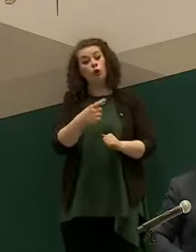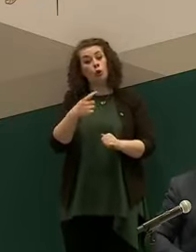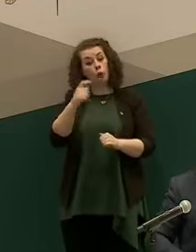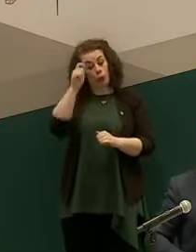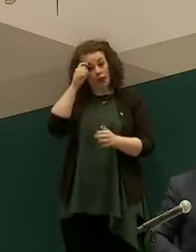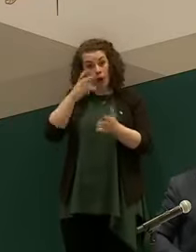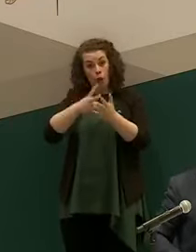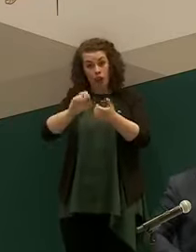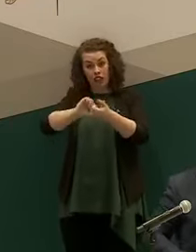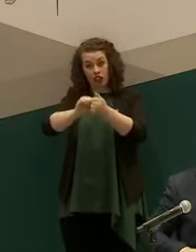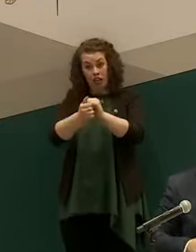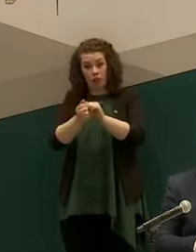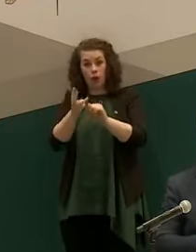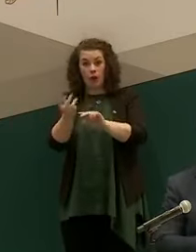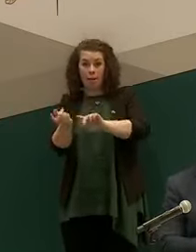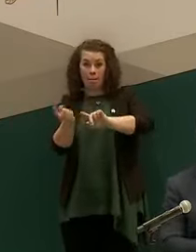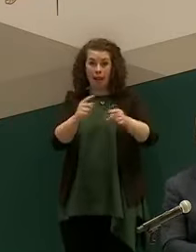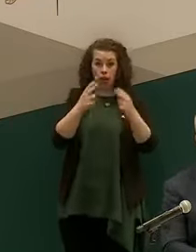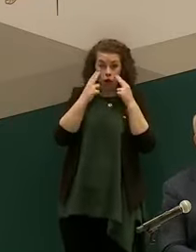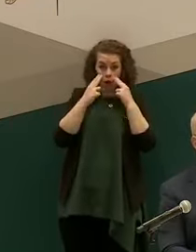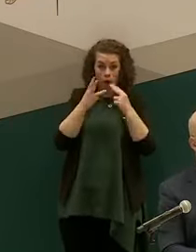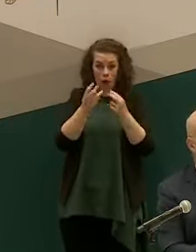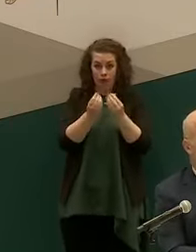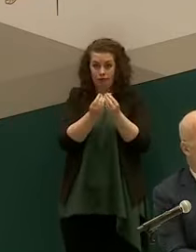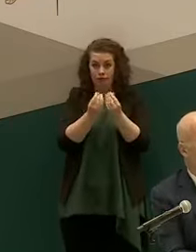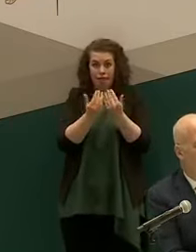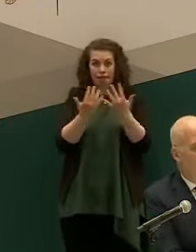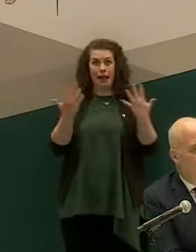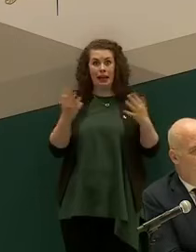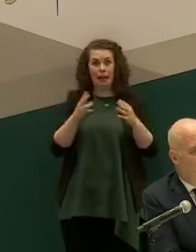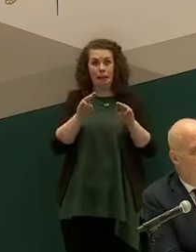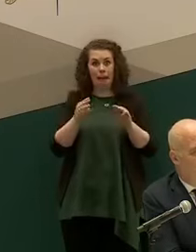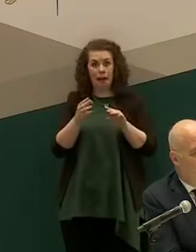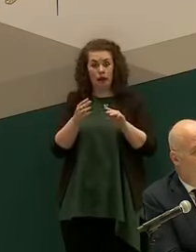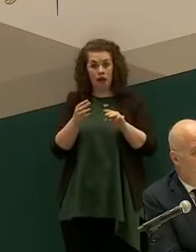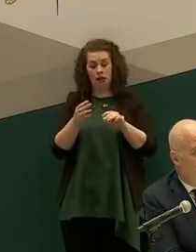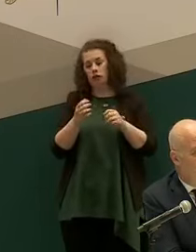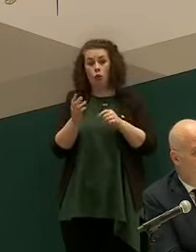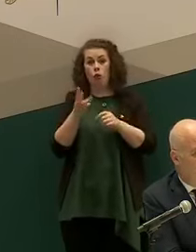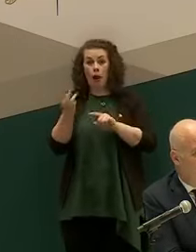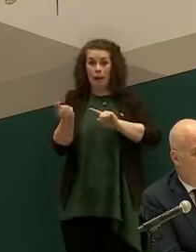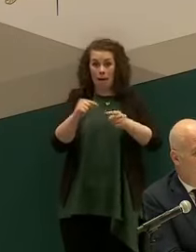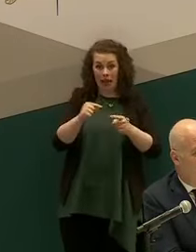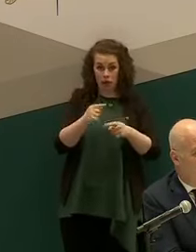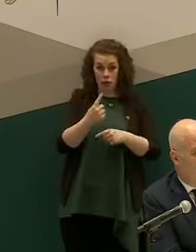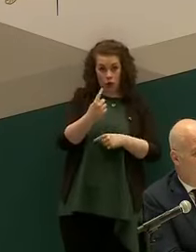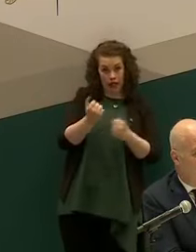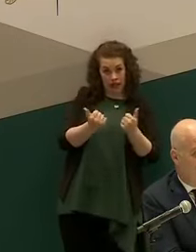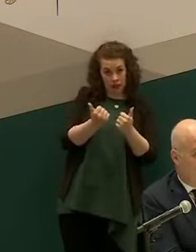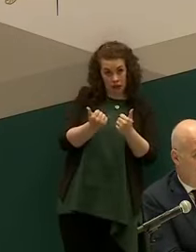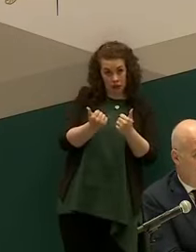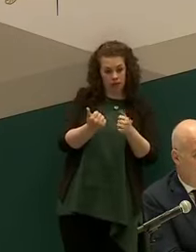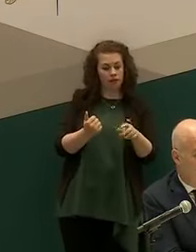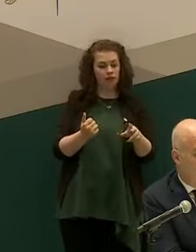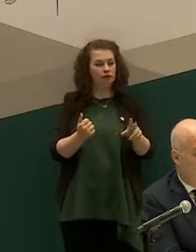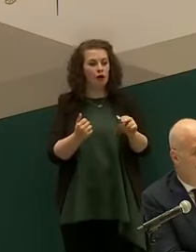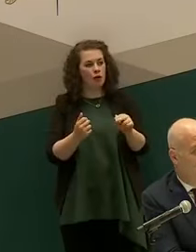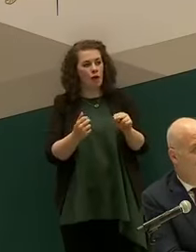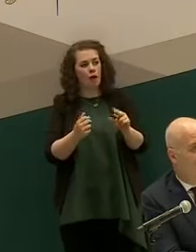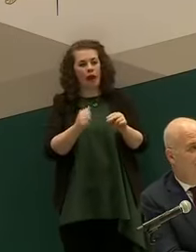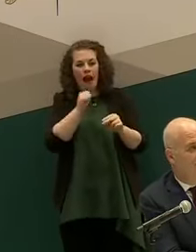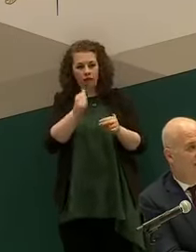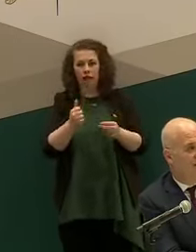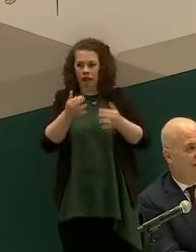it will return to what it was when it was previously expanded? No, it's not, and there are no givens, including the fact that it might change. That's not a given.